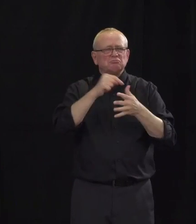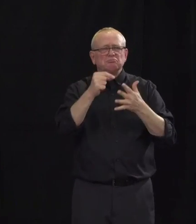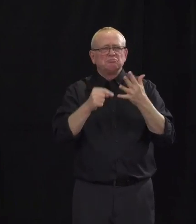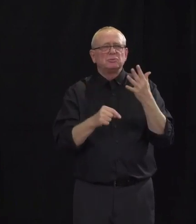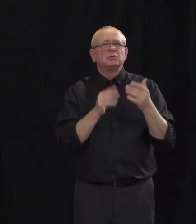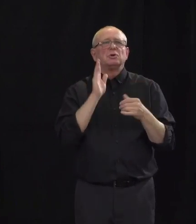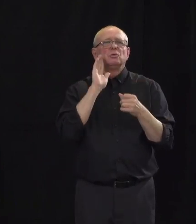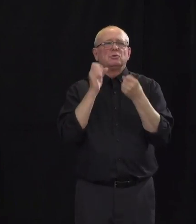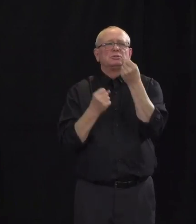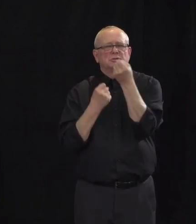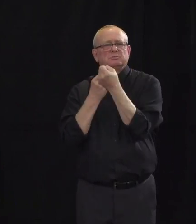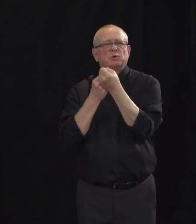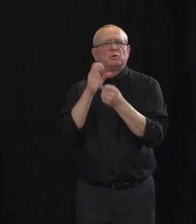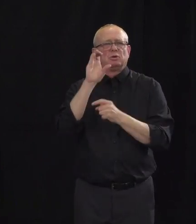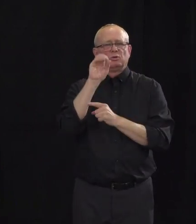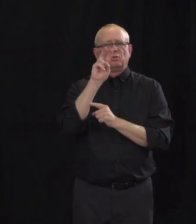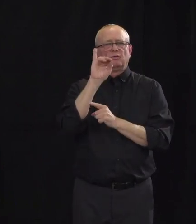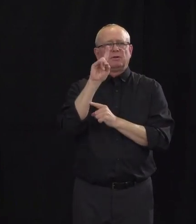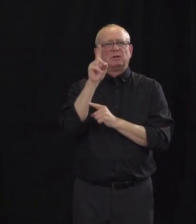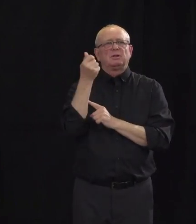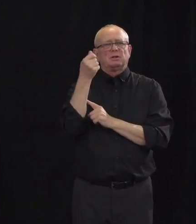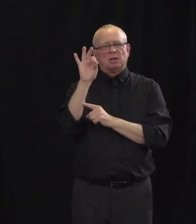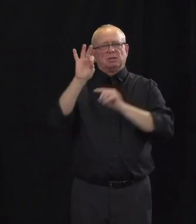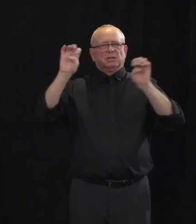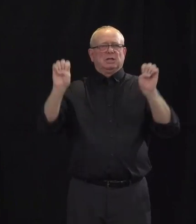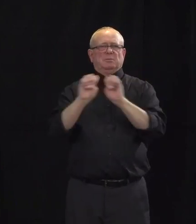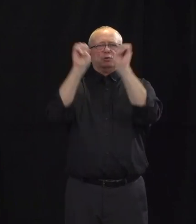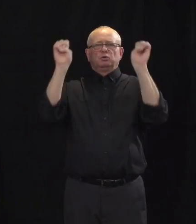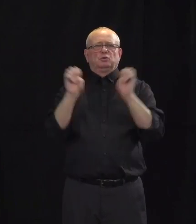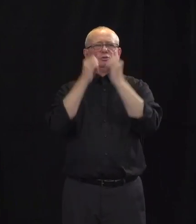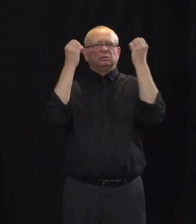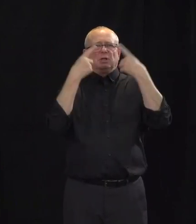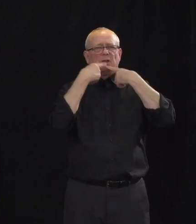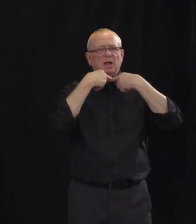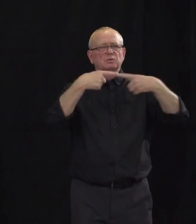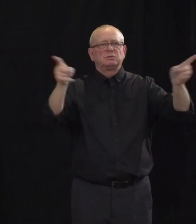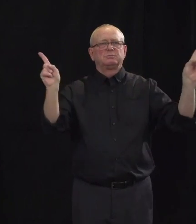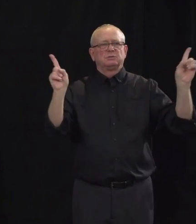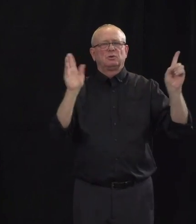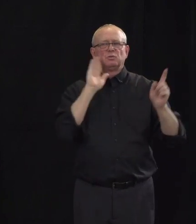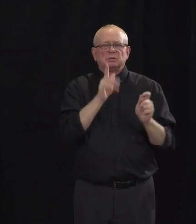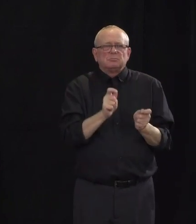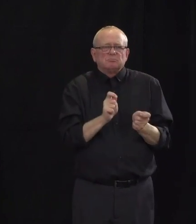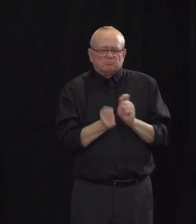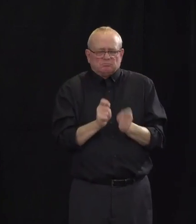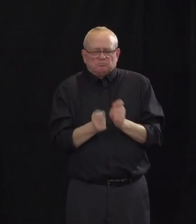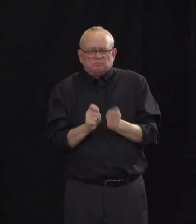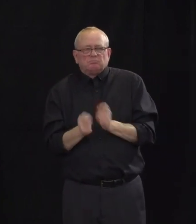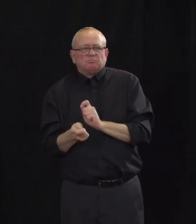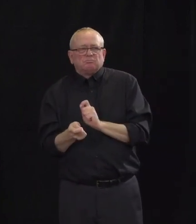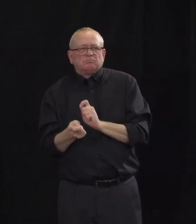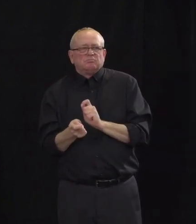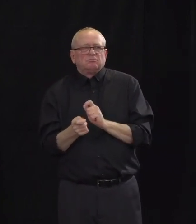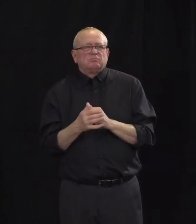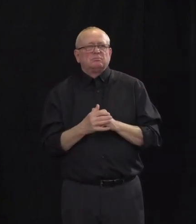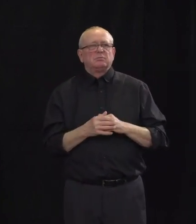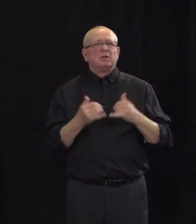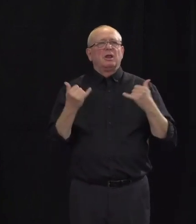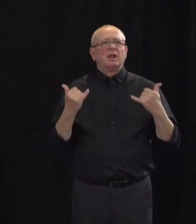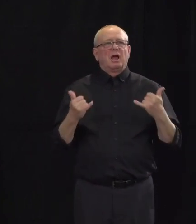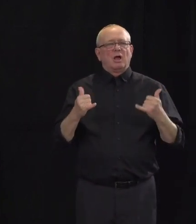introduce Service Alberta Minister Nate Glubish to give you more information about our protection for renters in a